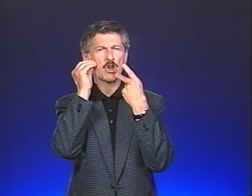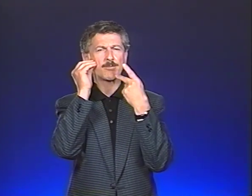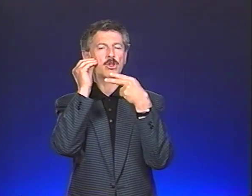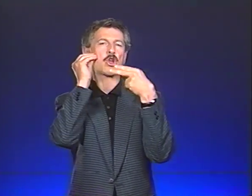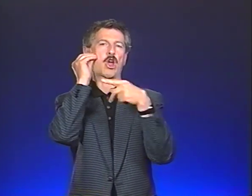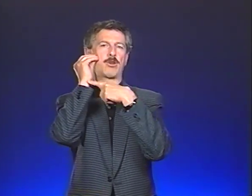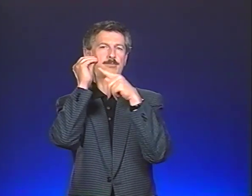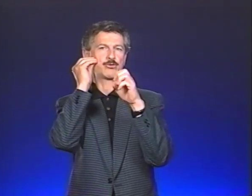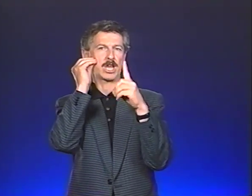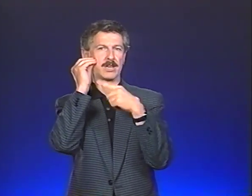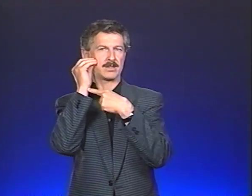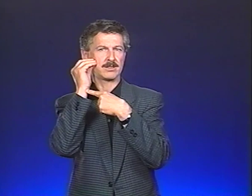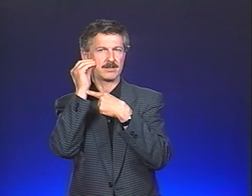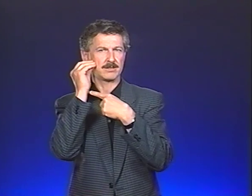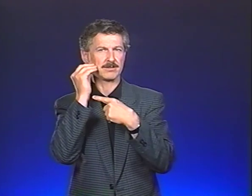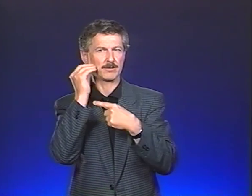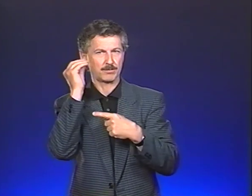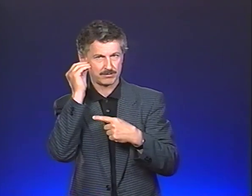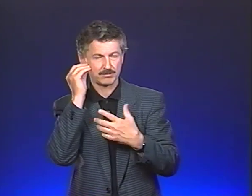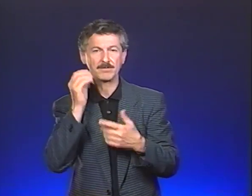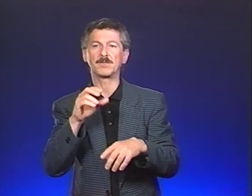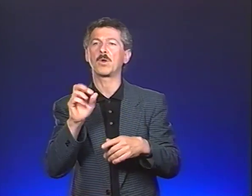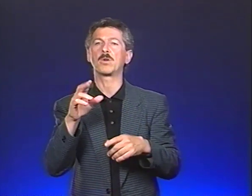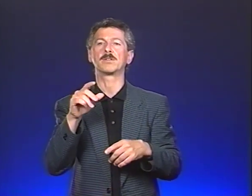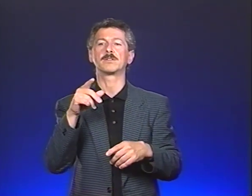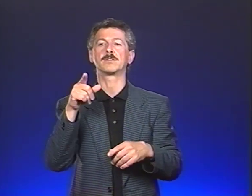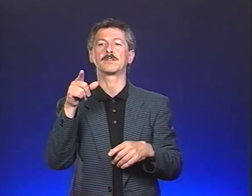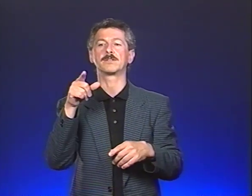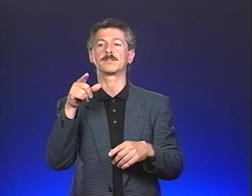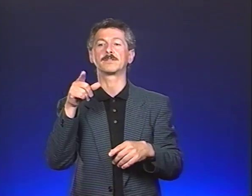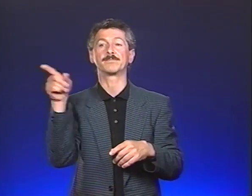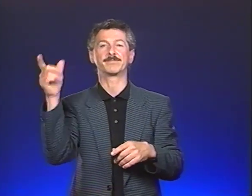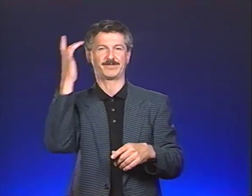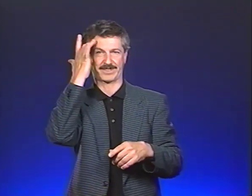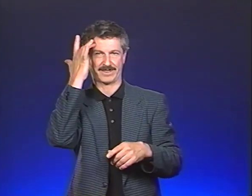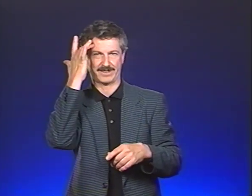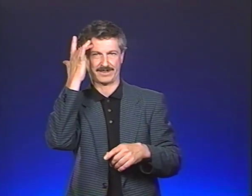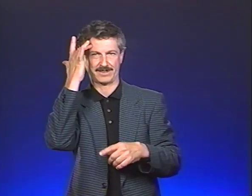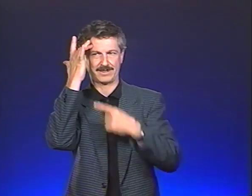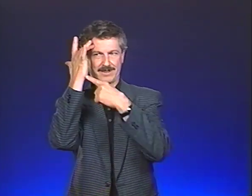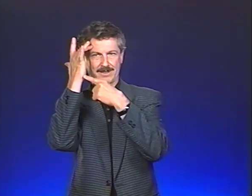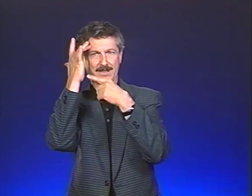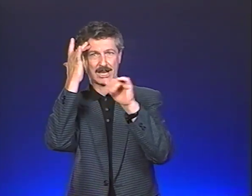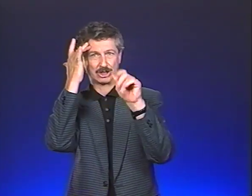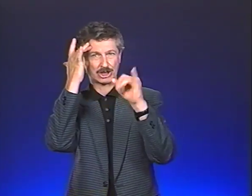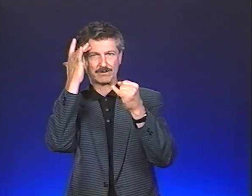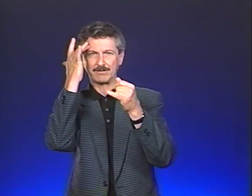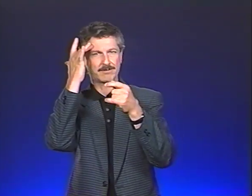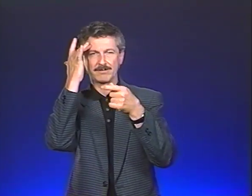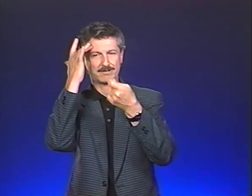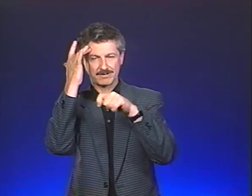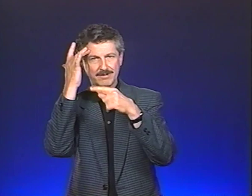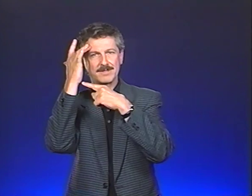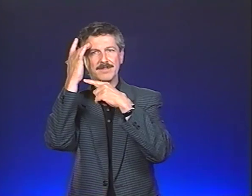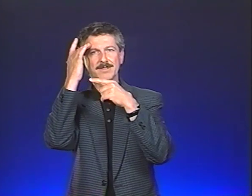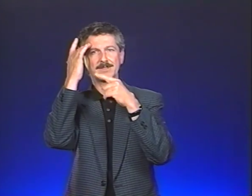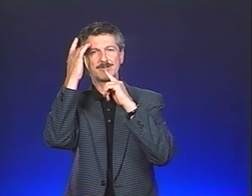noun that functions as the predicate is home. He is sick. Sick is an adjective,